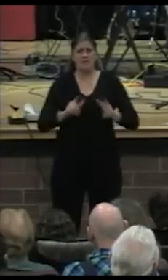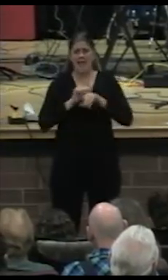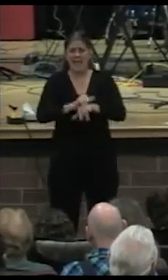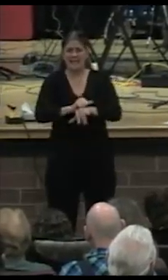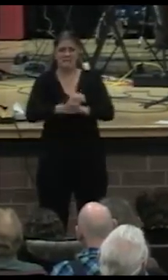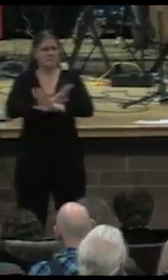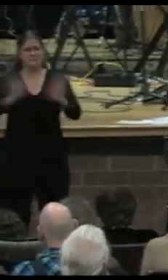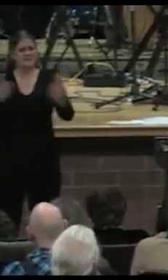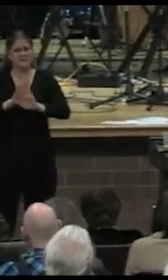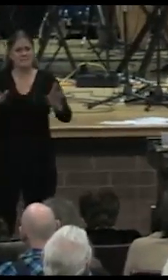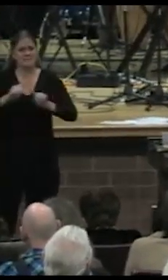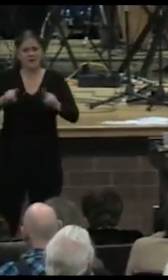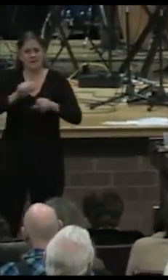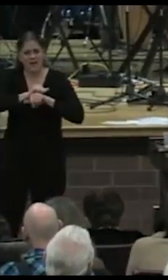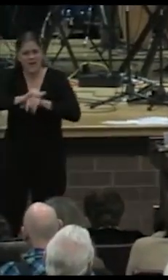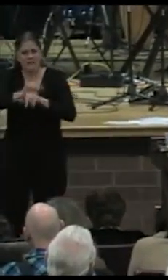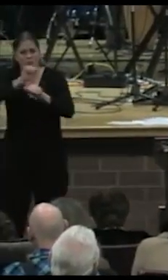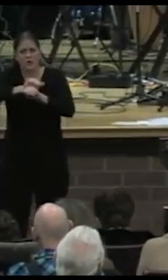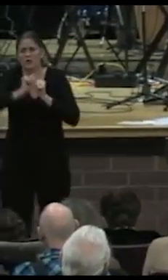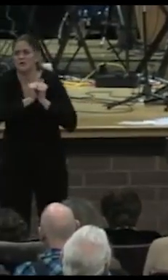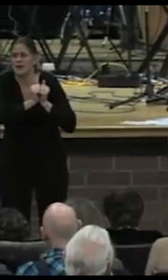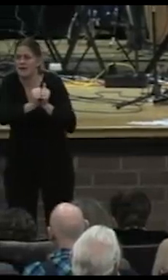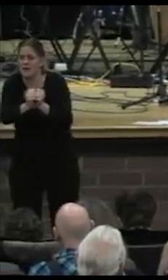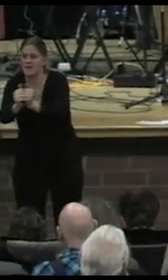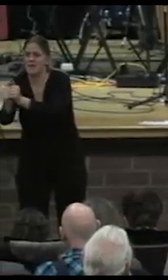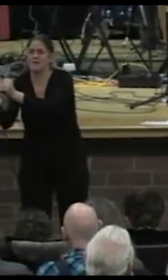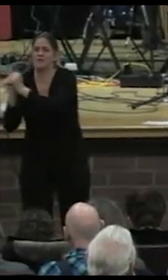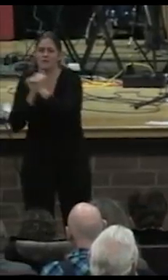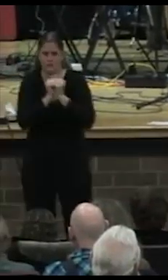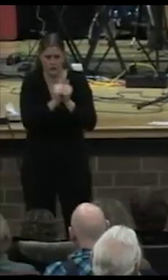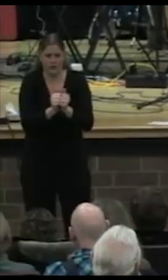But together, they carry that leap. And